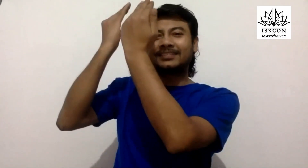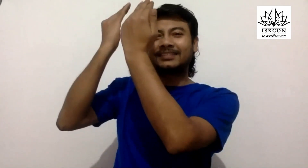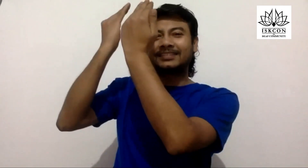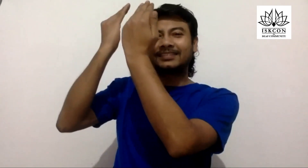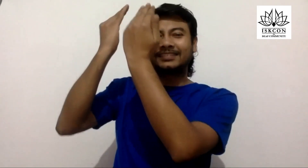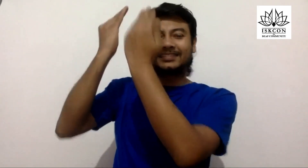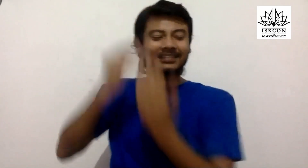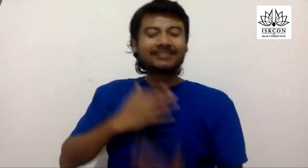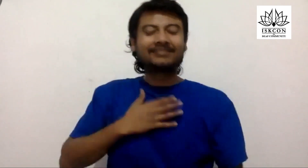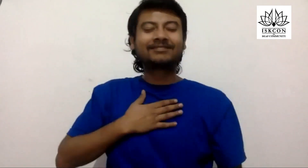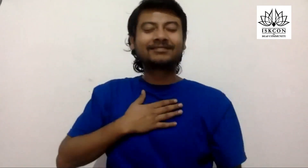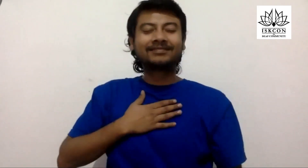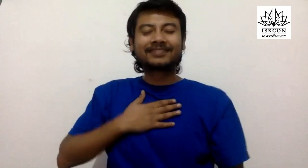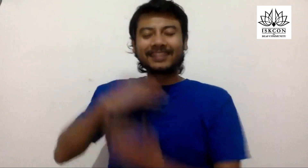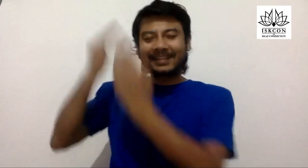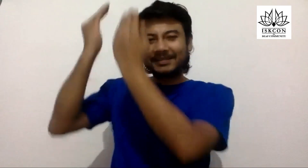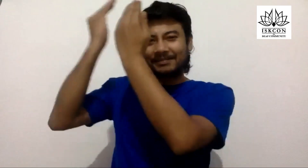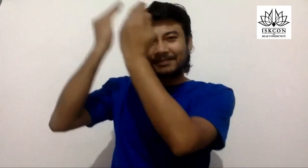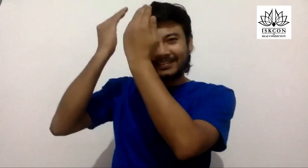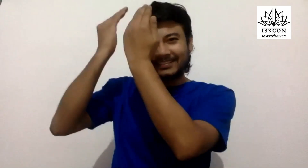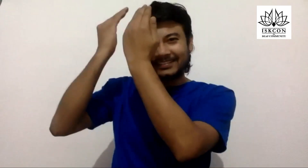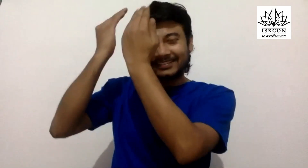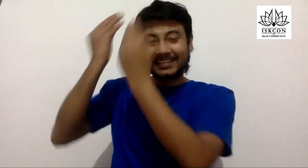deliver this poor ignorant fool